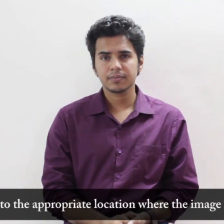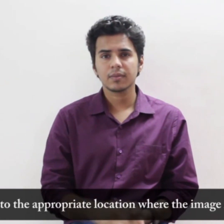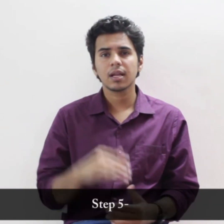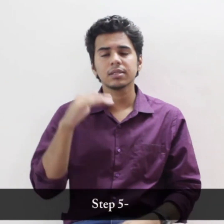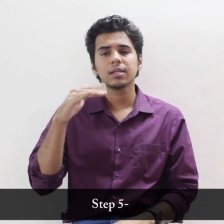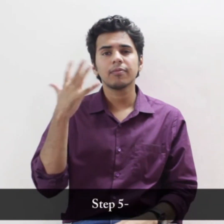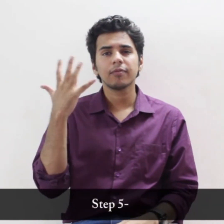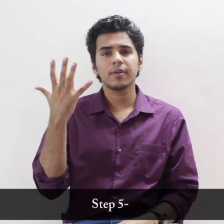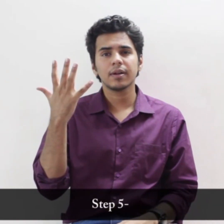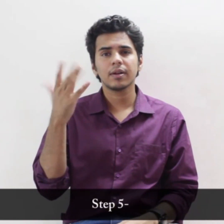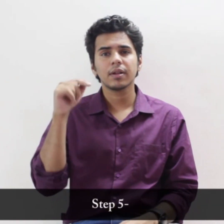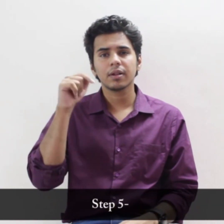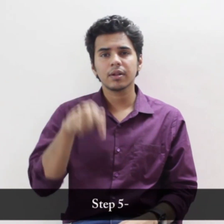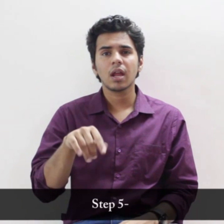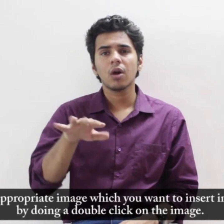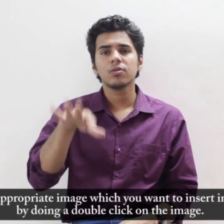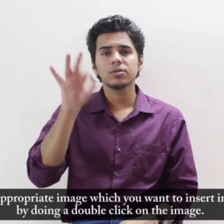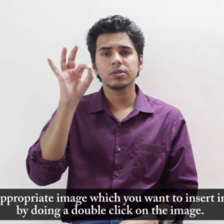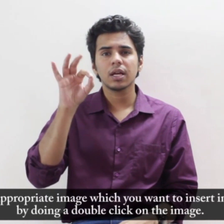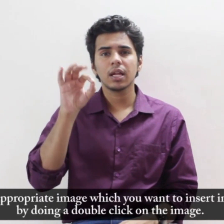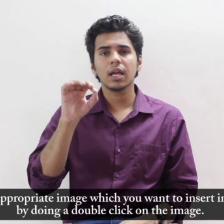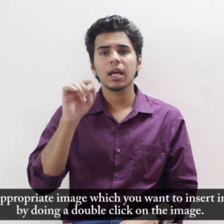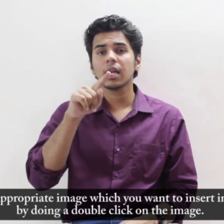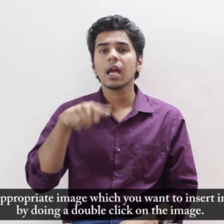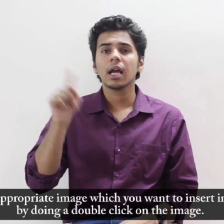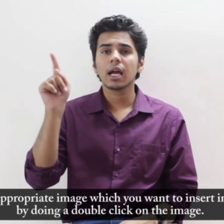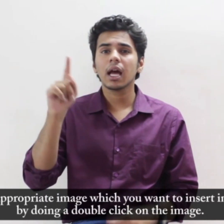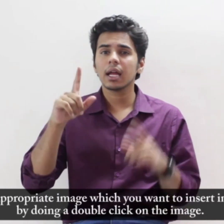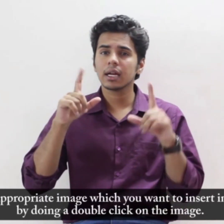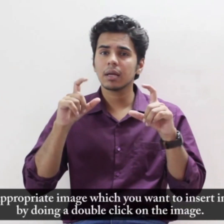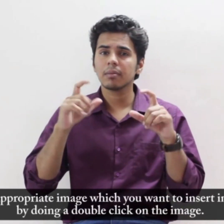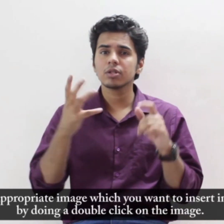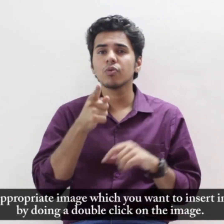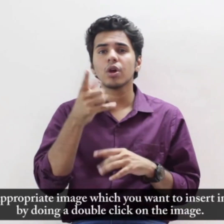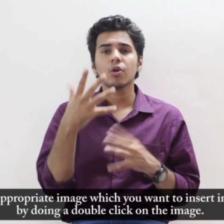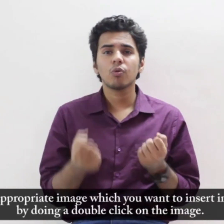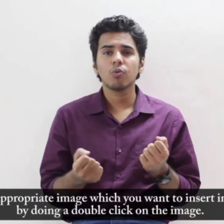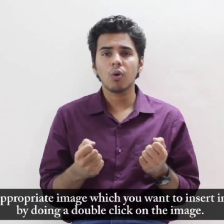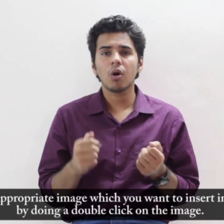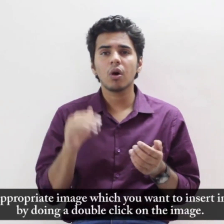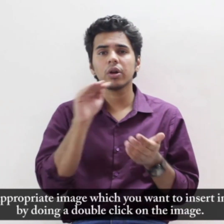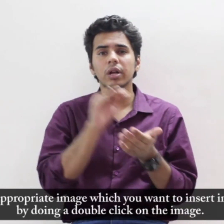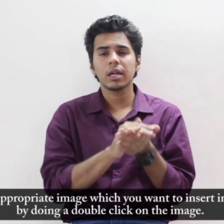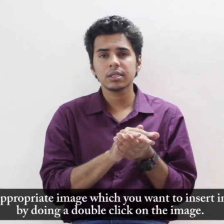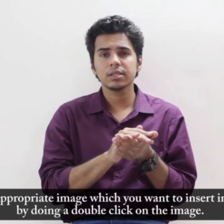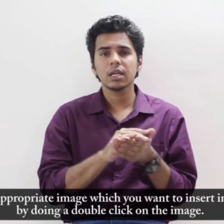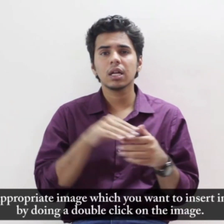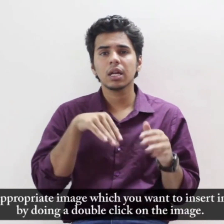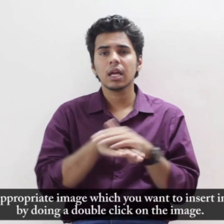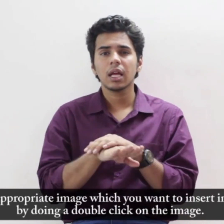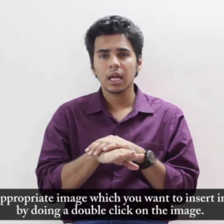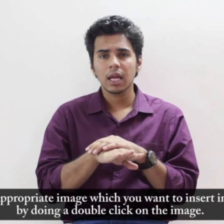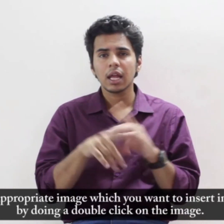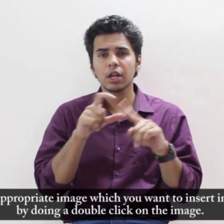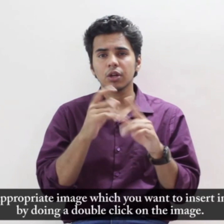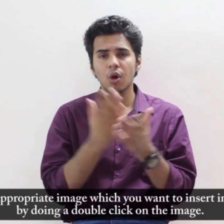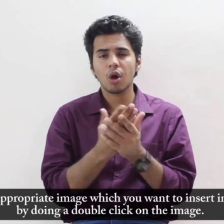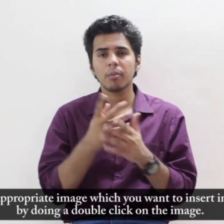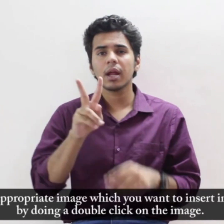Step 5. Now select the appropriate image which you want to insert in the document by doing a double click on the